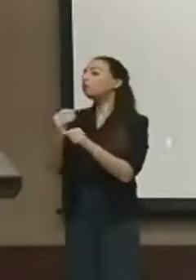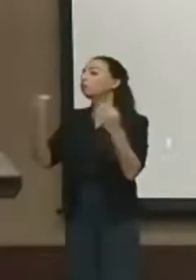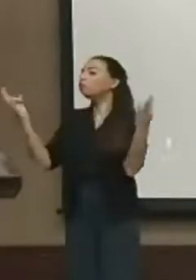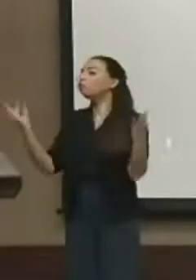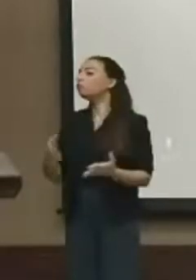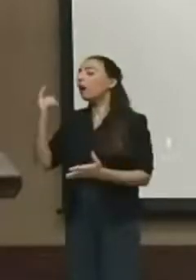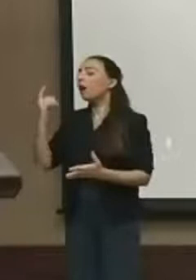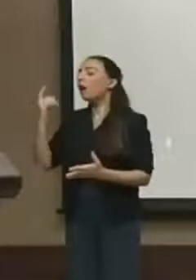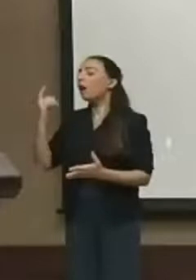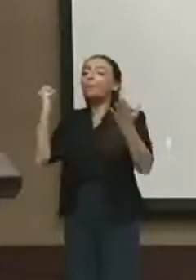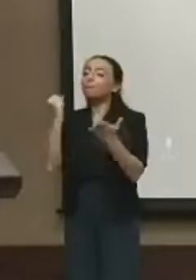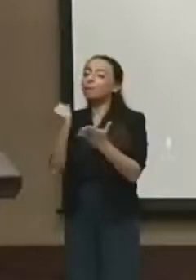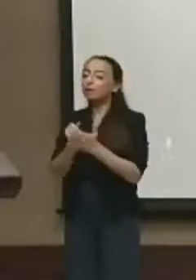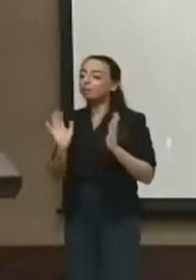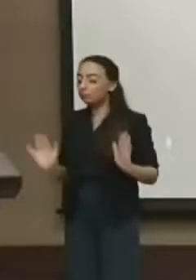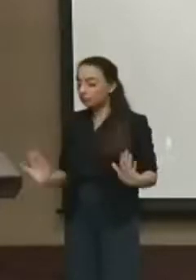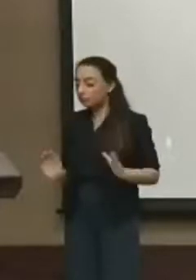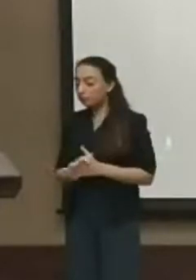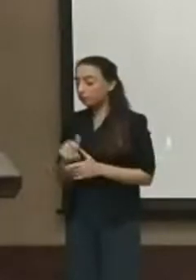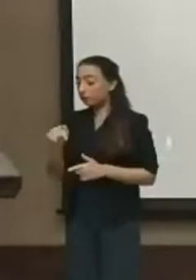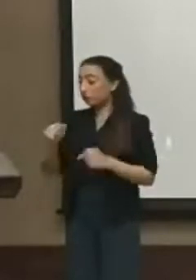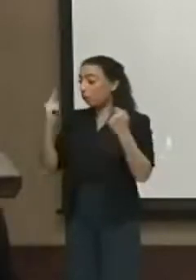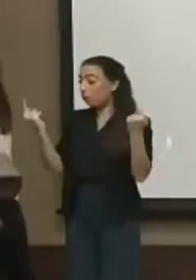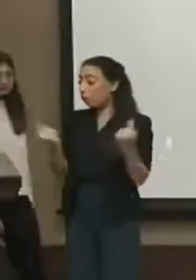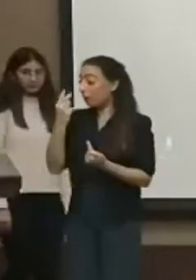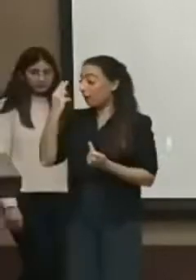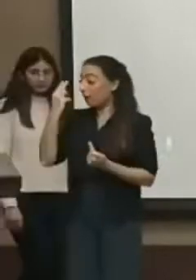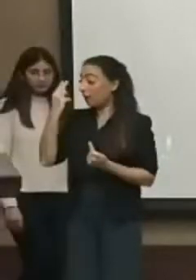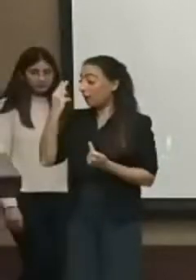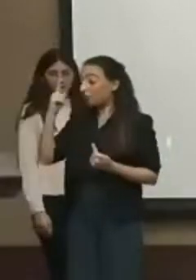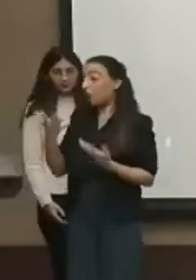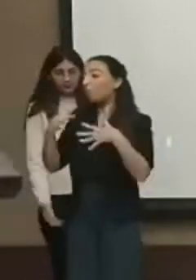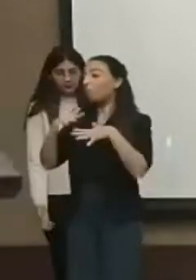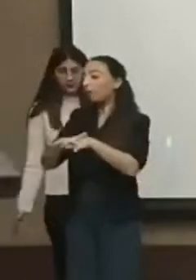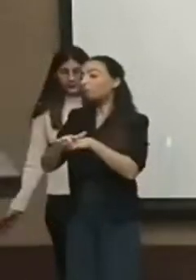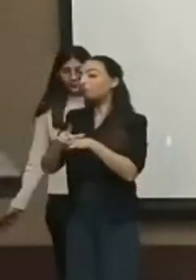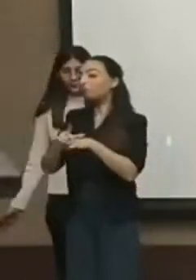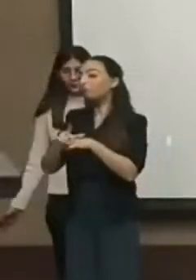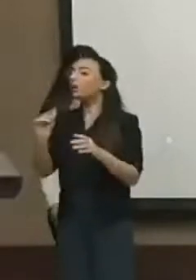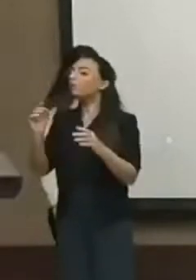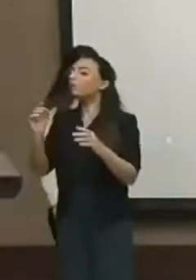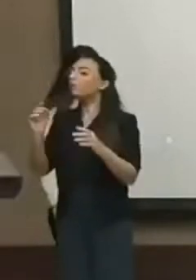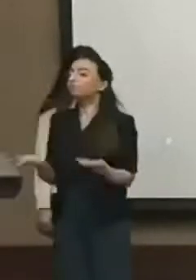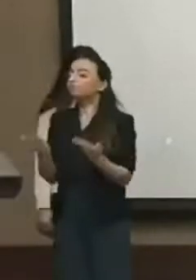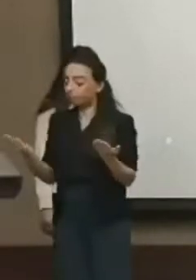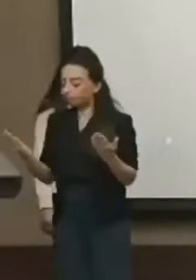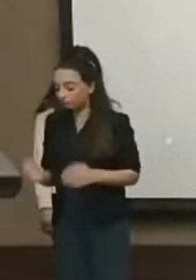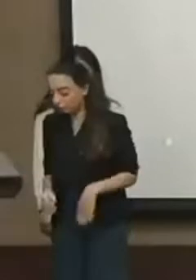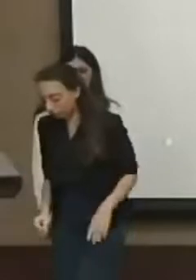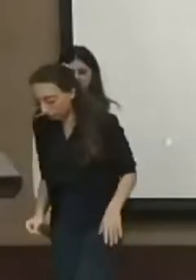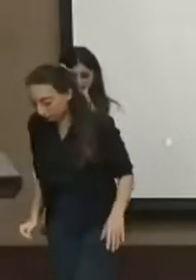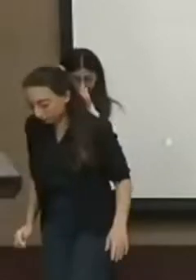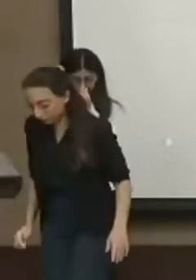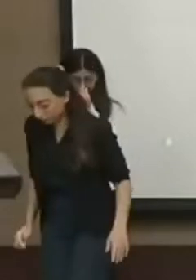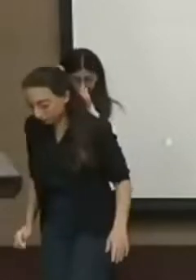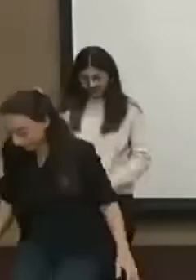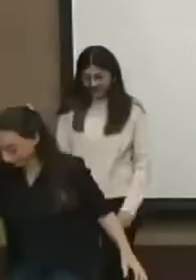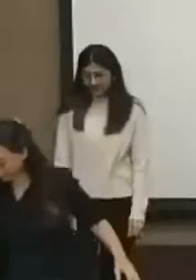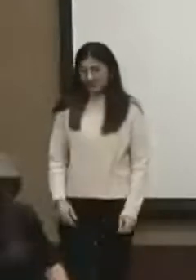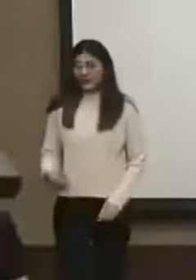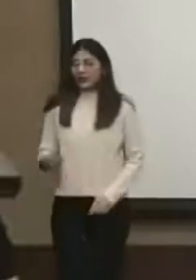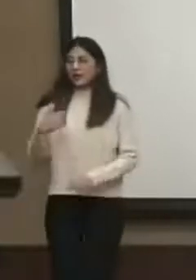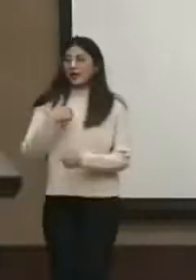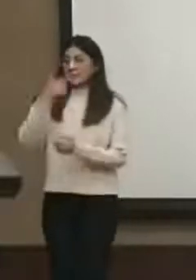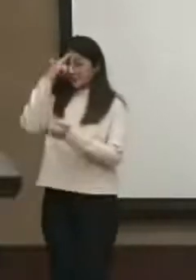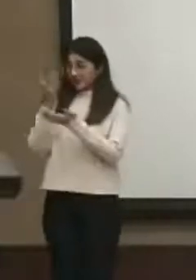that this is good to do just because it's part of a D&I initiative. Actually, we believe that it should not be part of the D&I